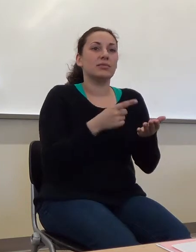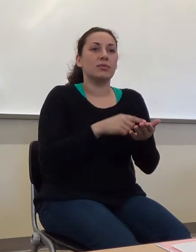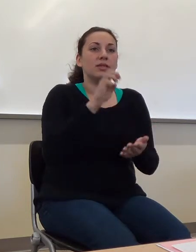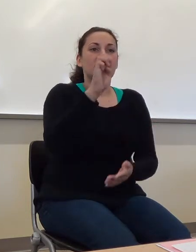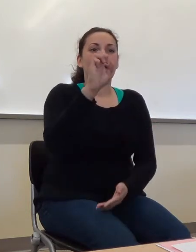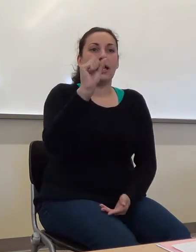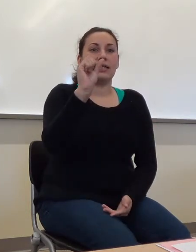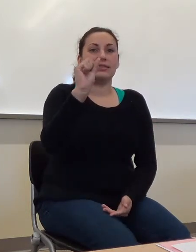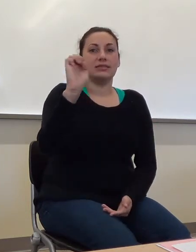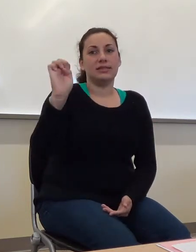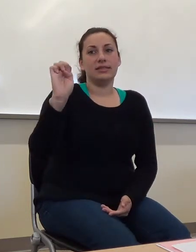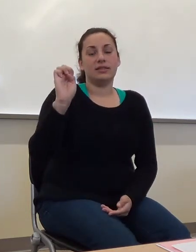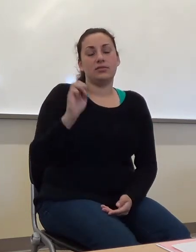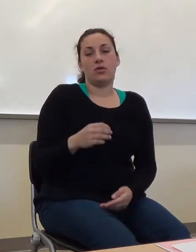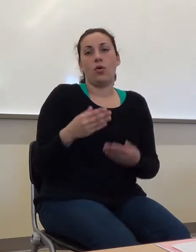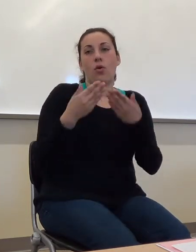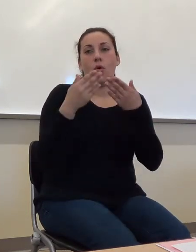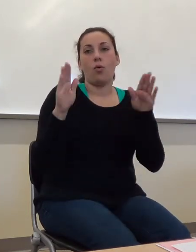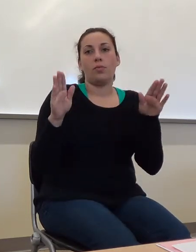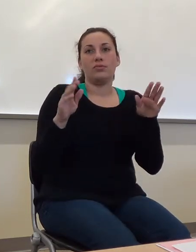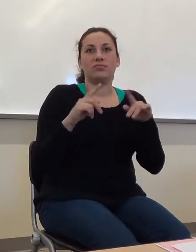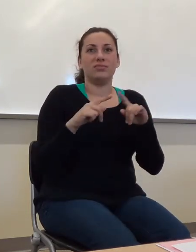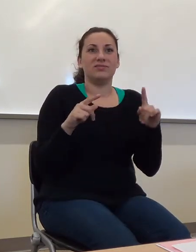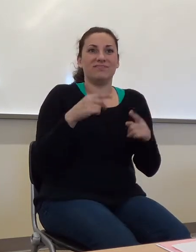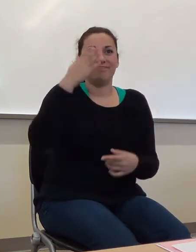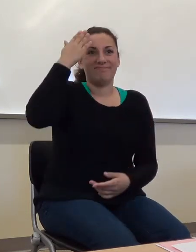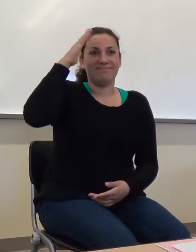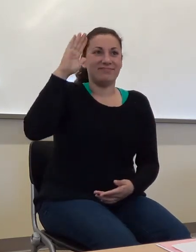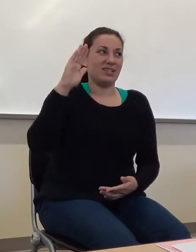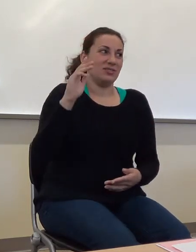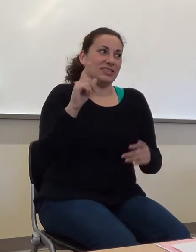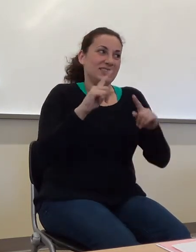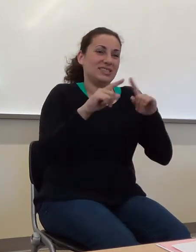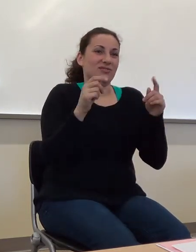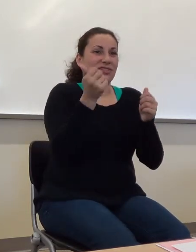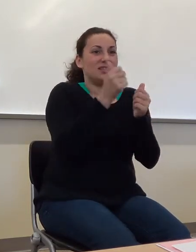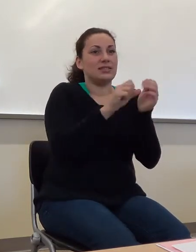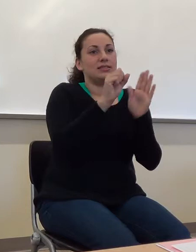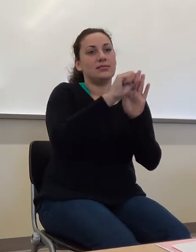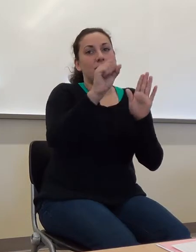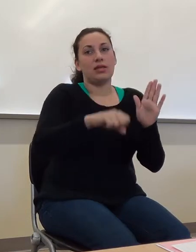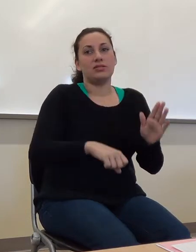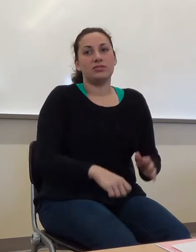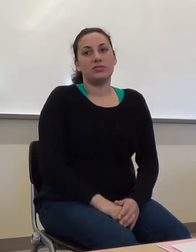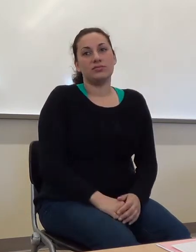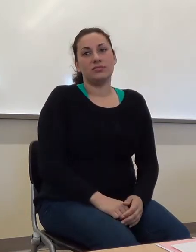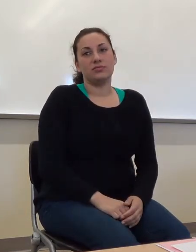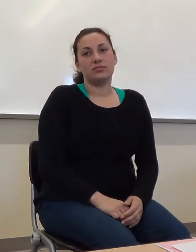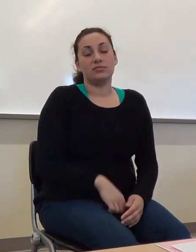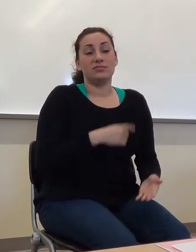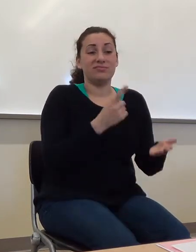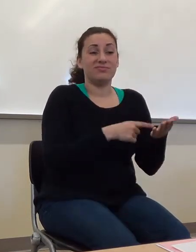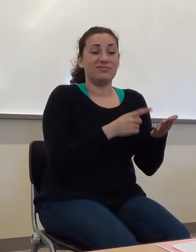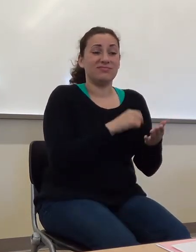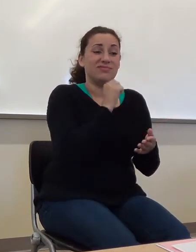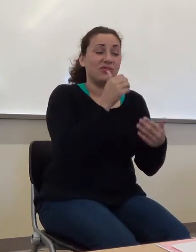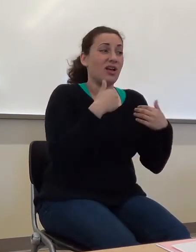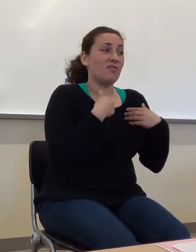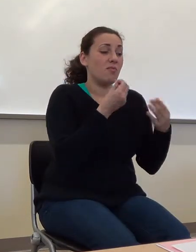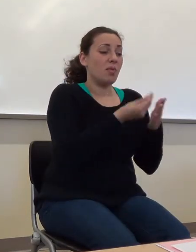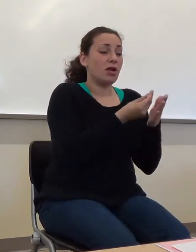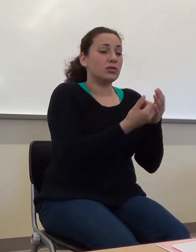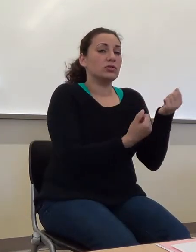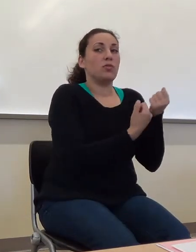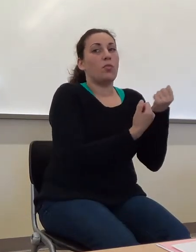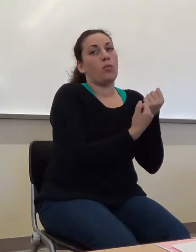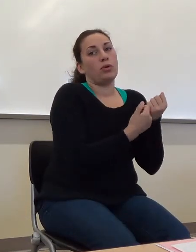open, but I don't know that they are. It's different every semester, because sometimes they don't have money to pay people to be